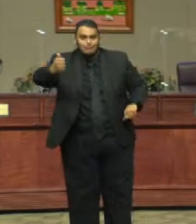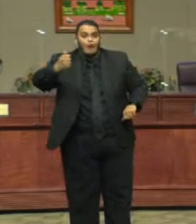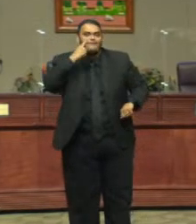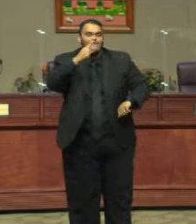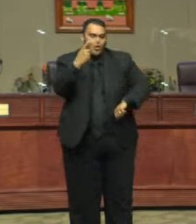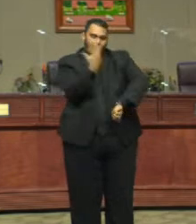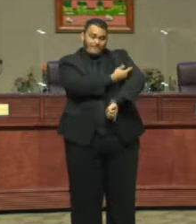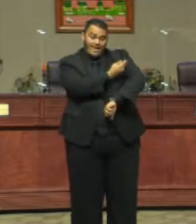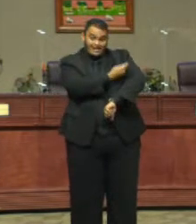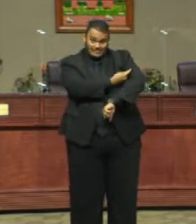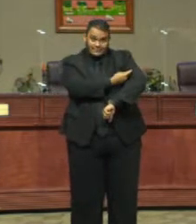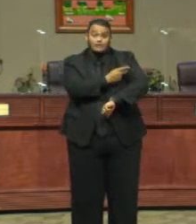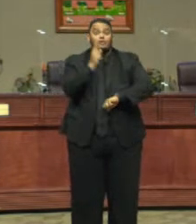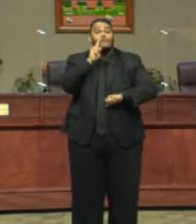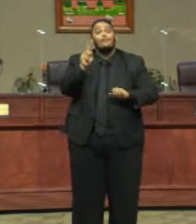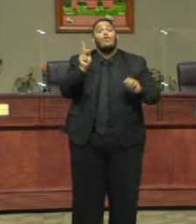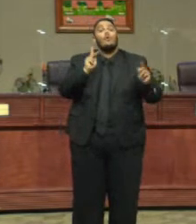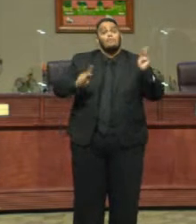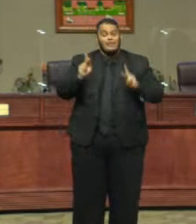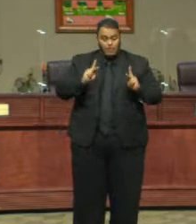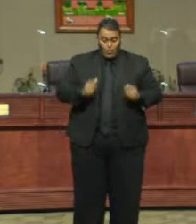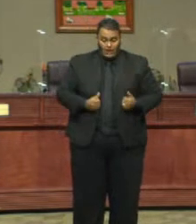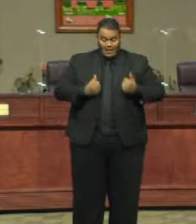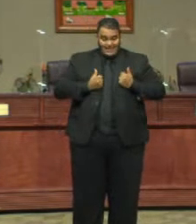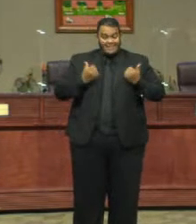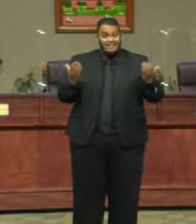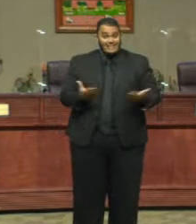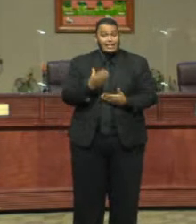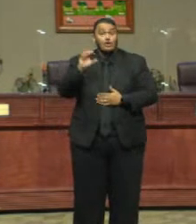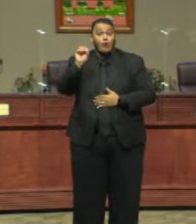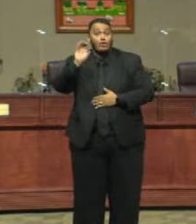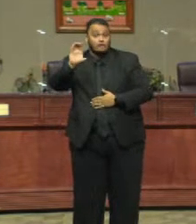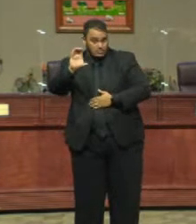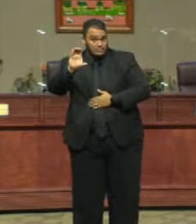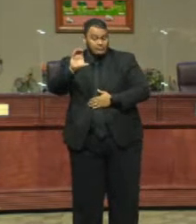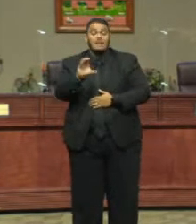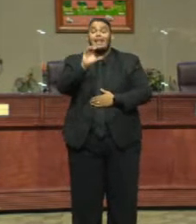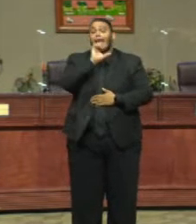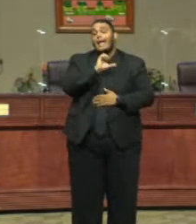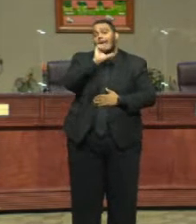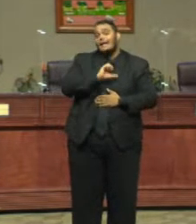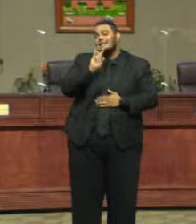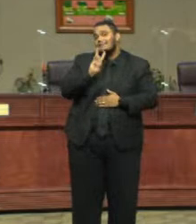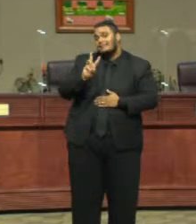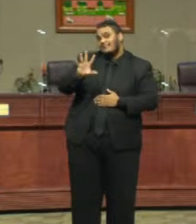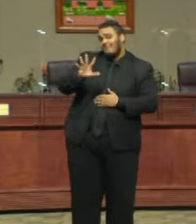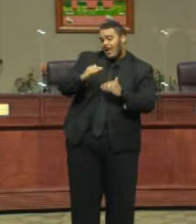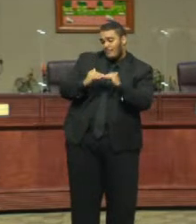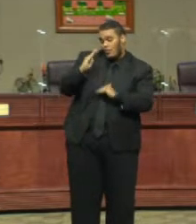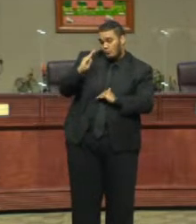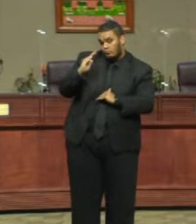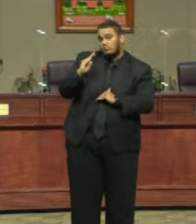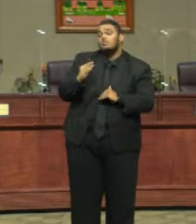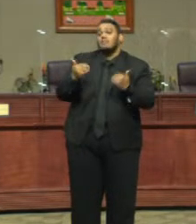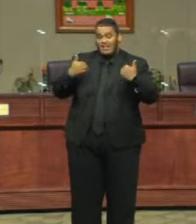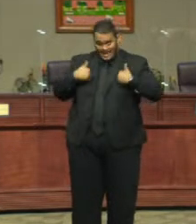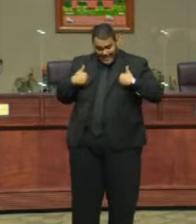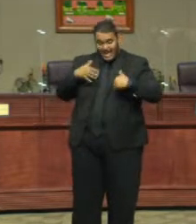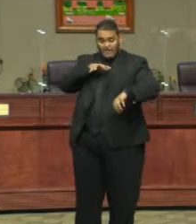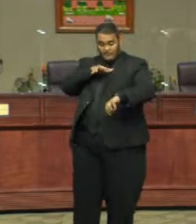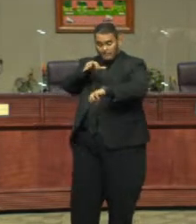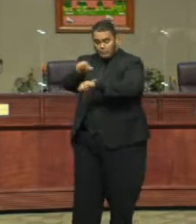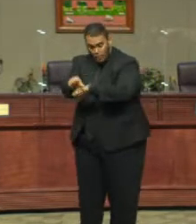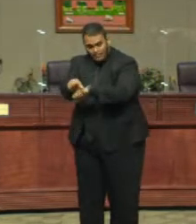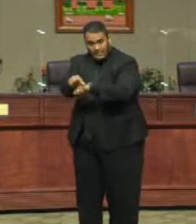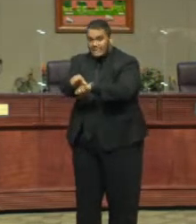and older who have obtained an appointment for a COVID-19 shot and do not have a way to transport